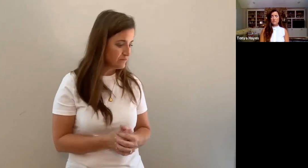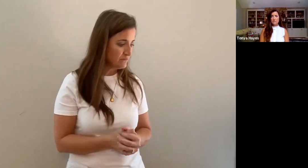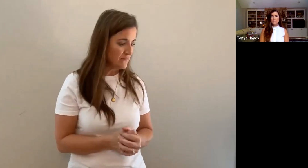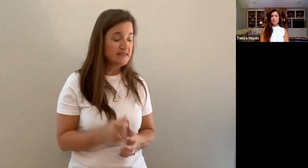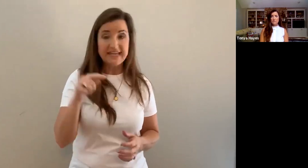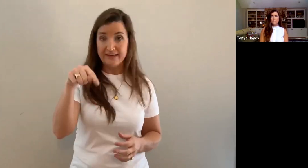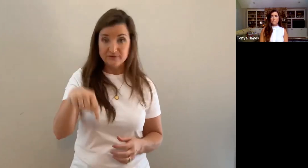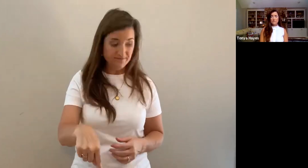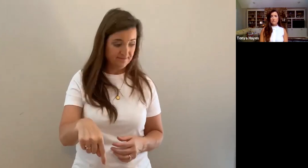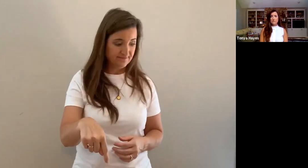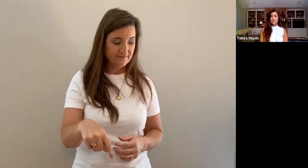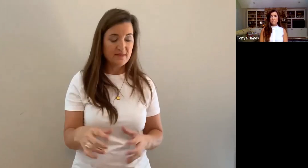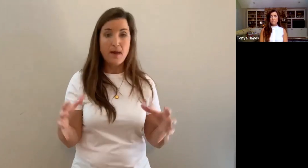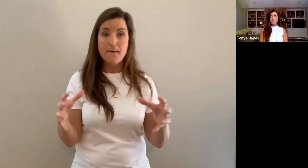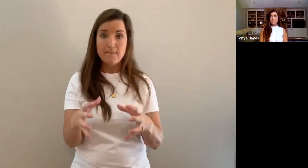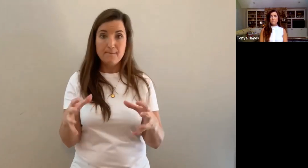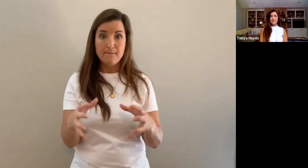come. Down,